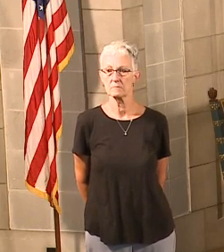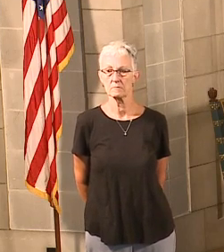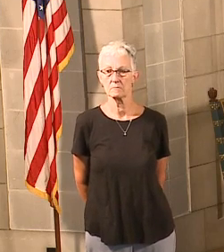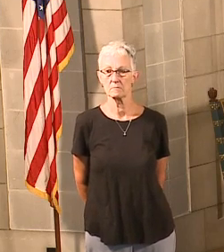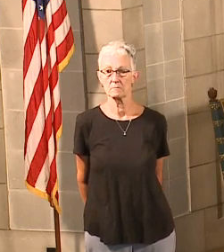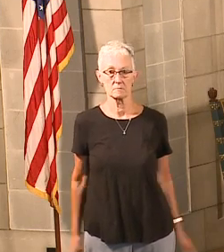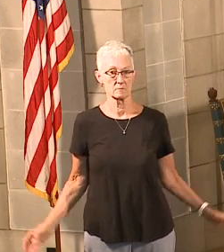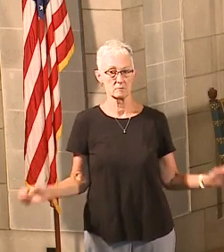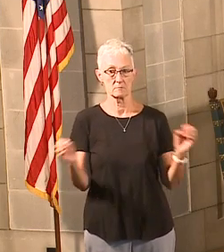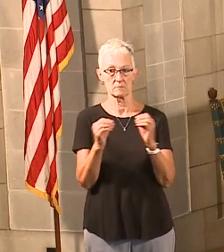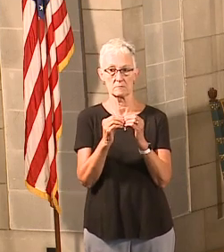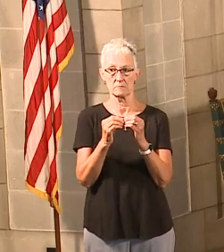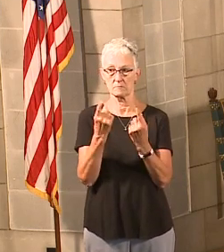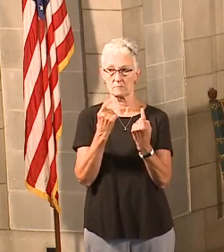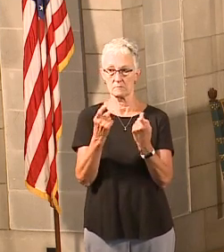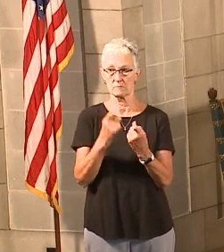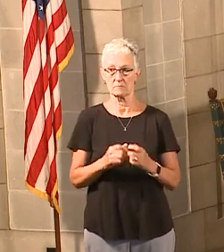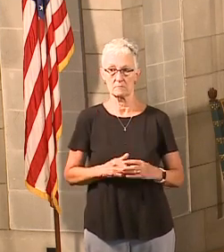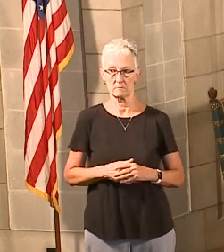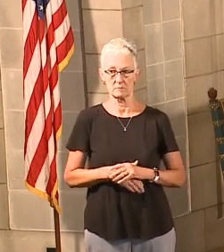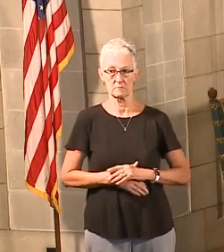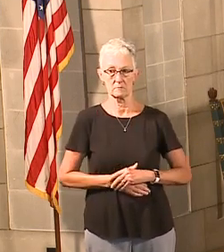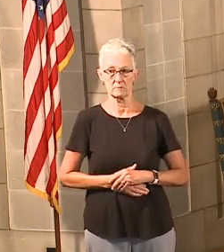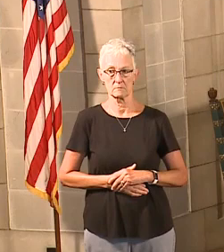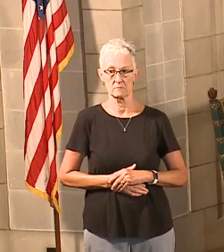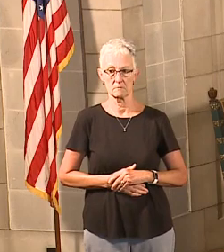Other questions?